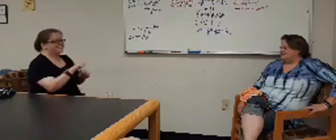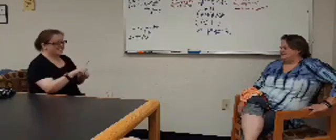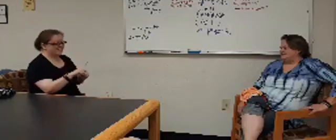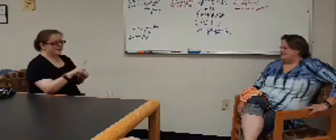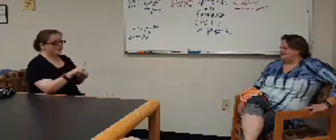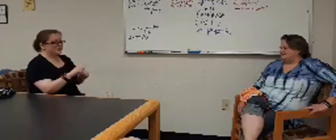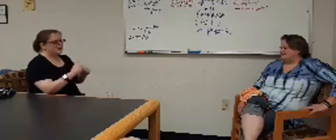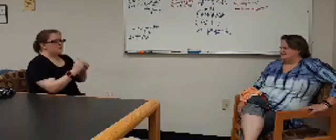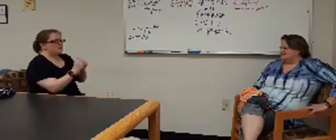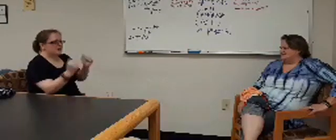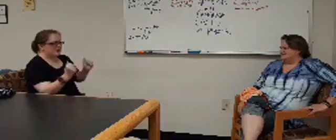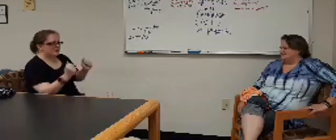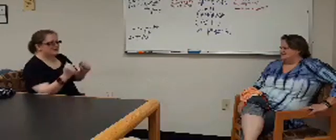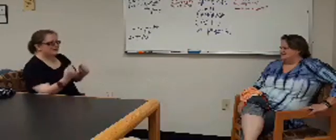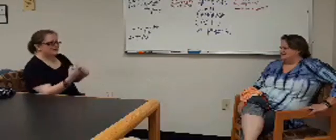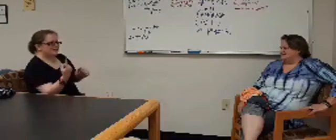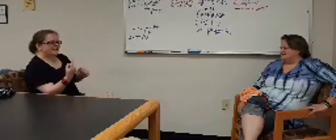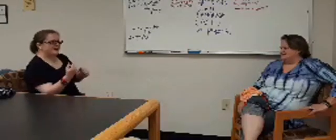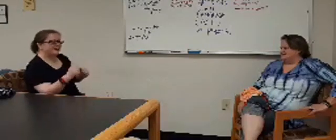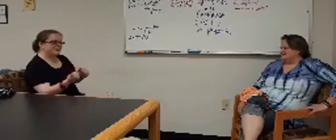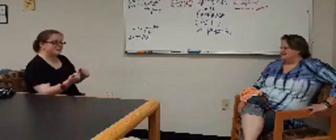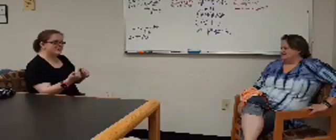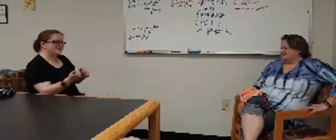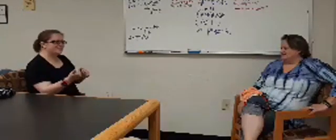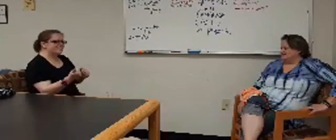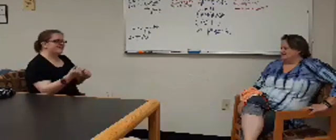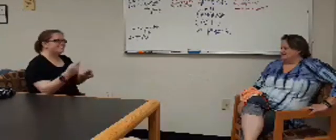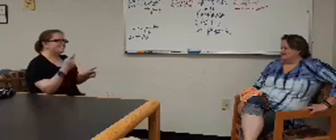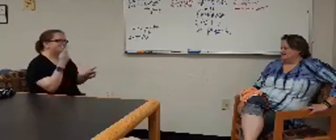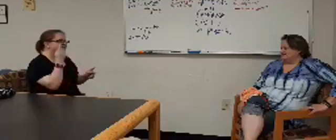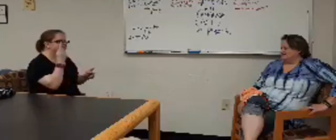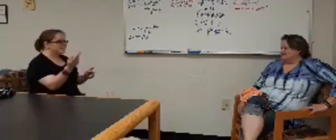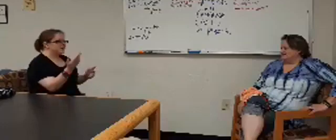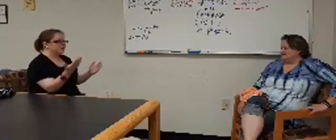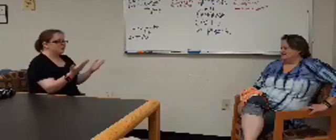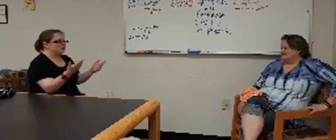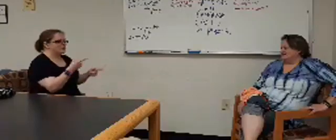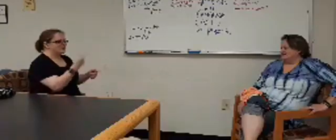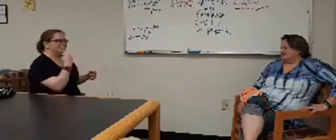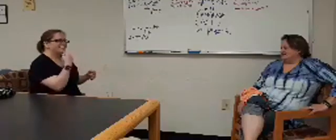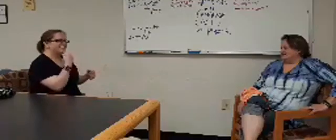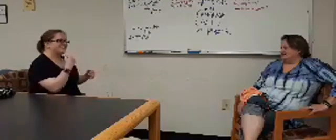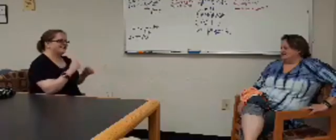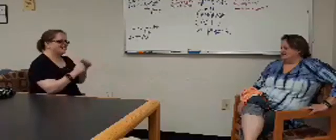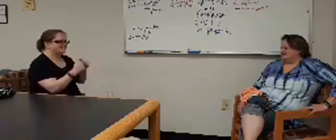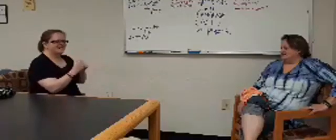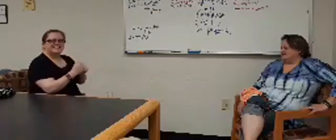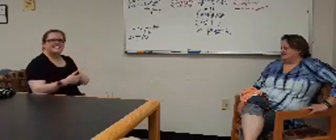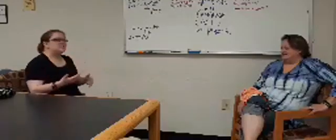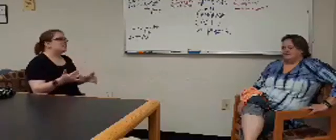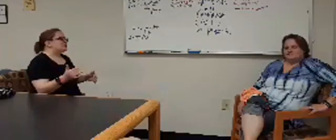ASL without someone else seeing what you're saying. Like if you're trying to plan a surprise party.